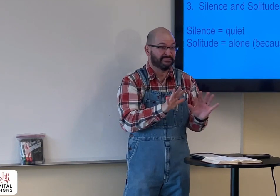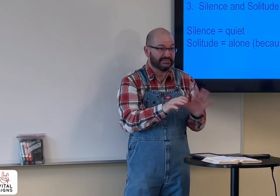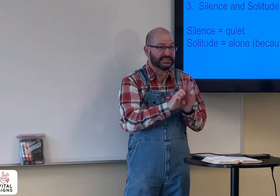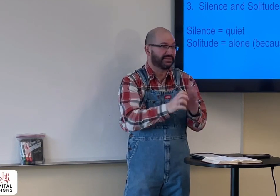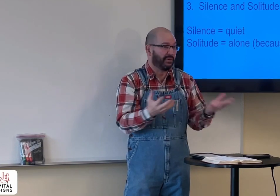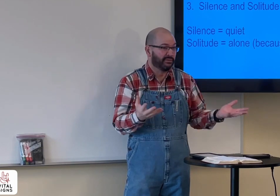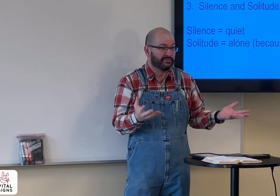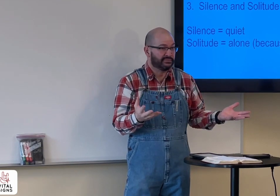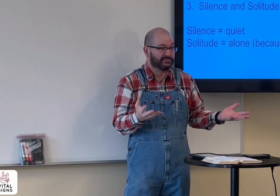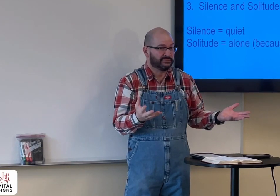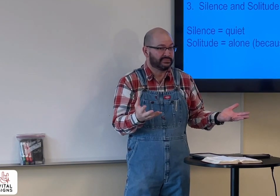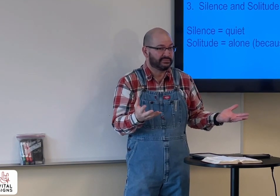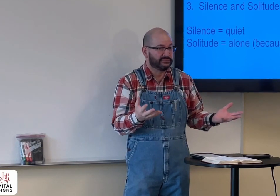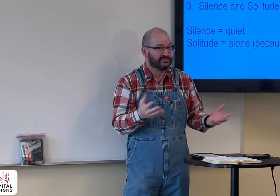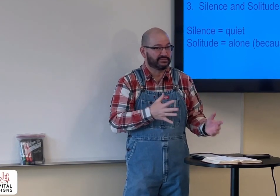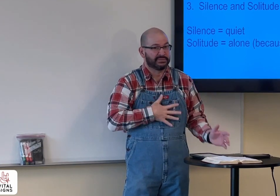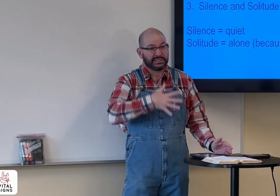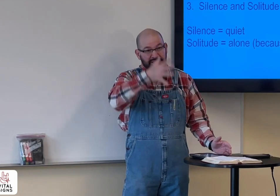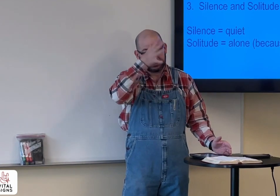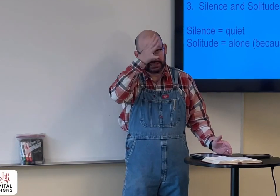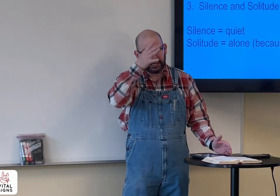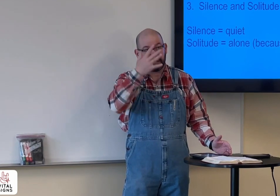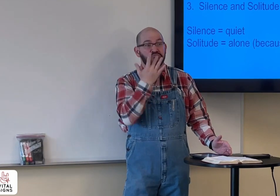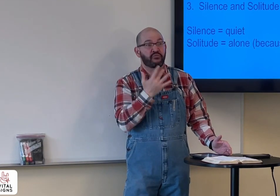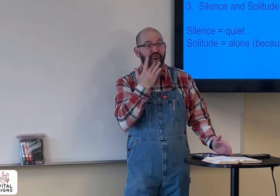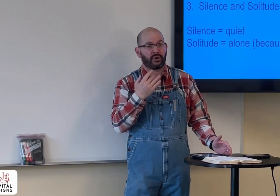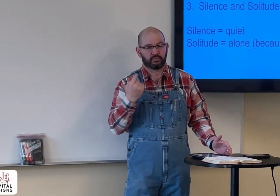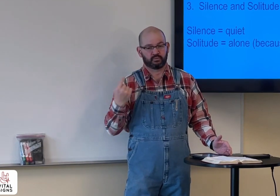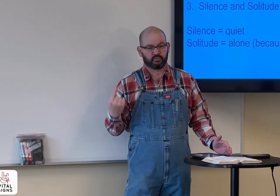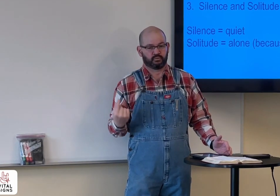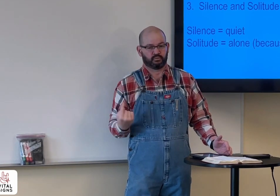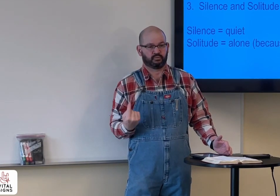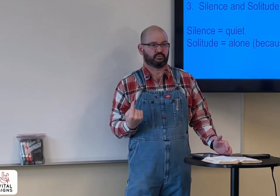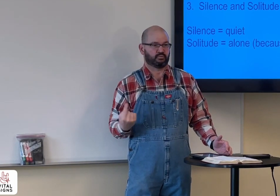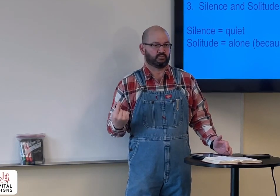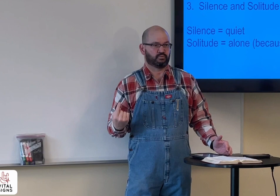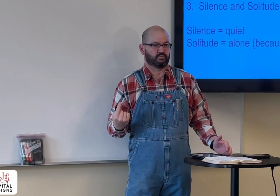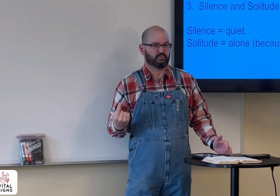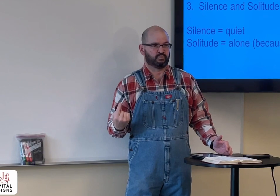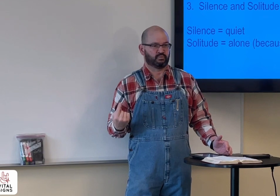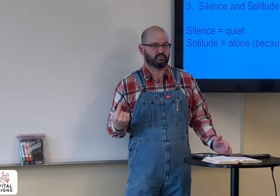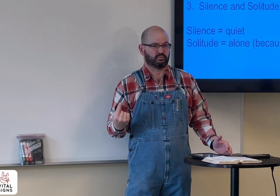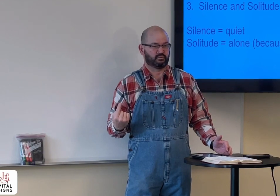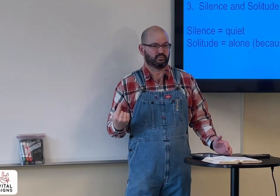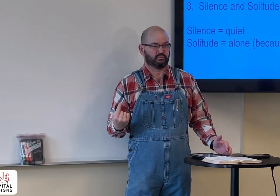He didn't want to socialize. That's an example. My dad preferred being by himself.